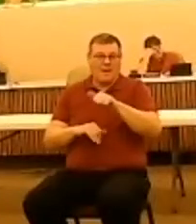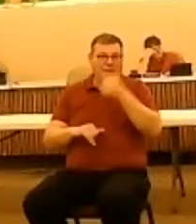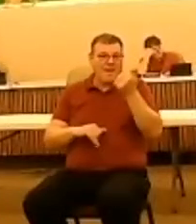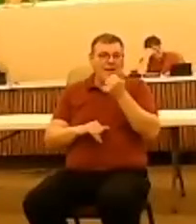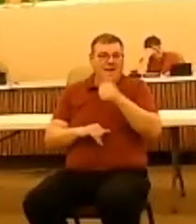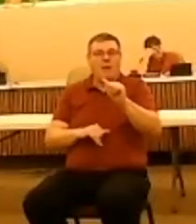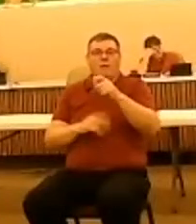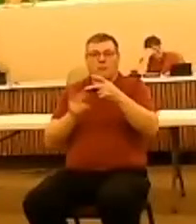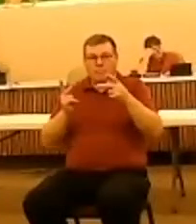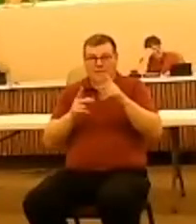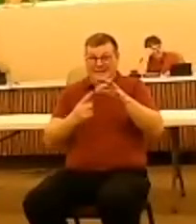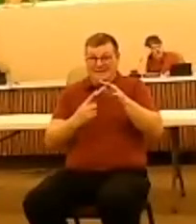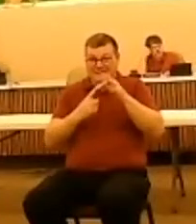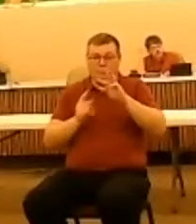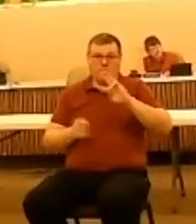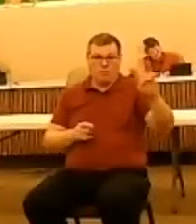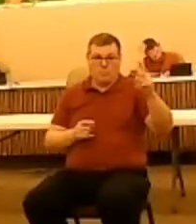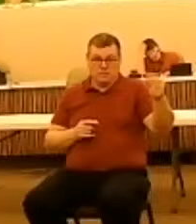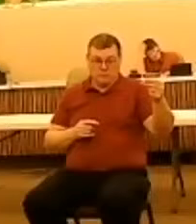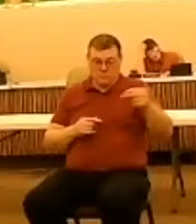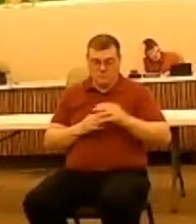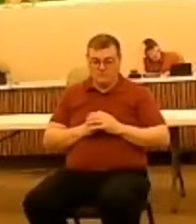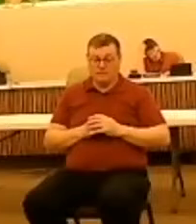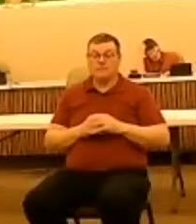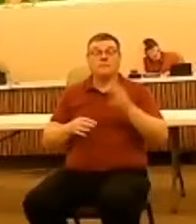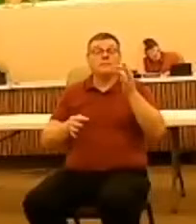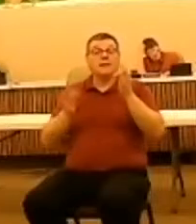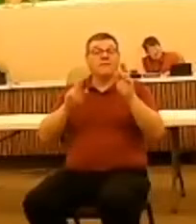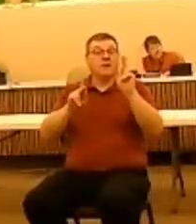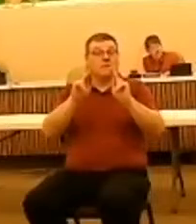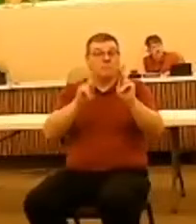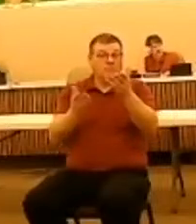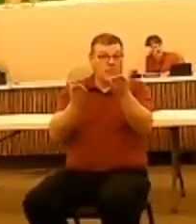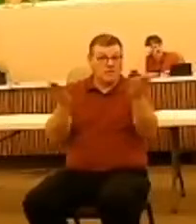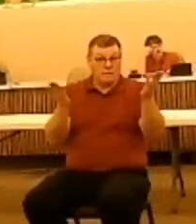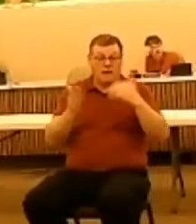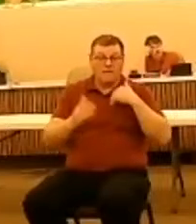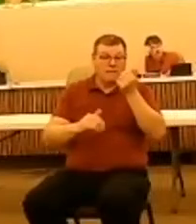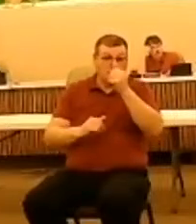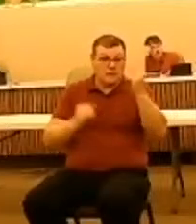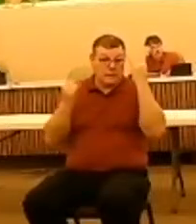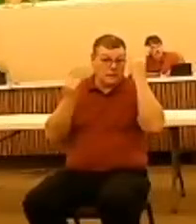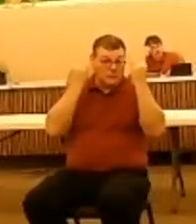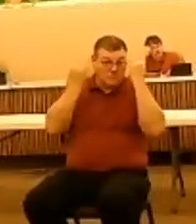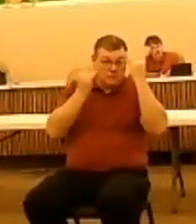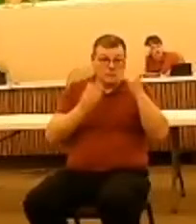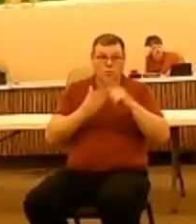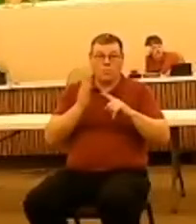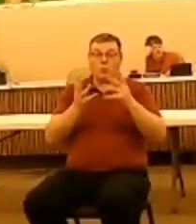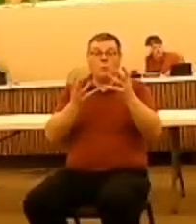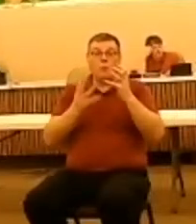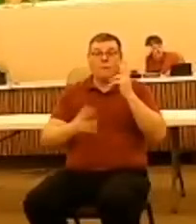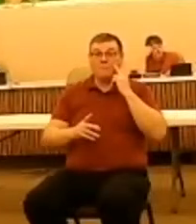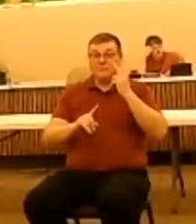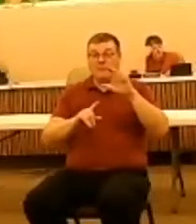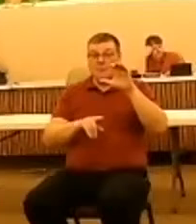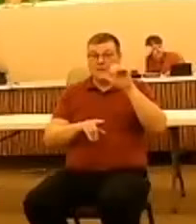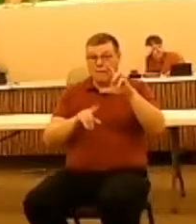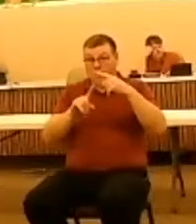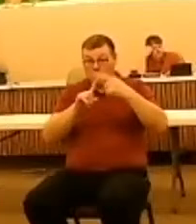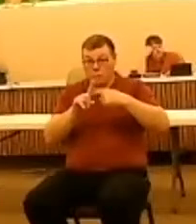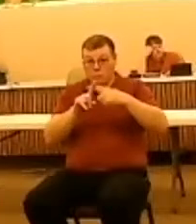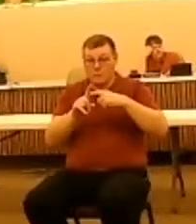Road. So if any residents are watching and have ideas on why you wouldn't like to see car rentals, or